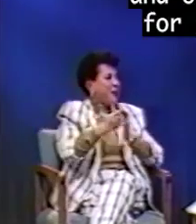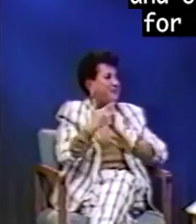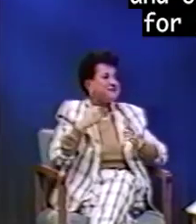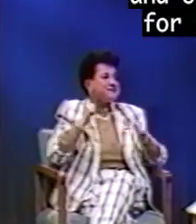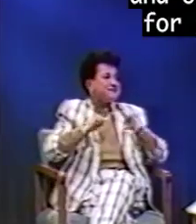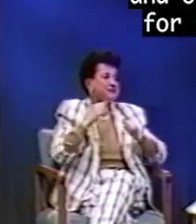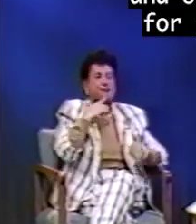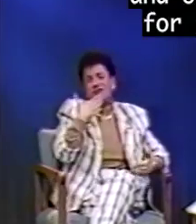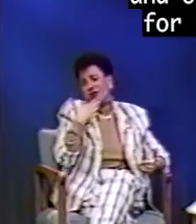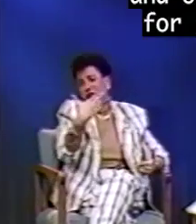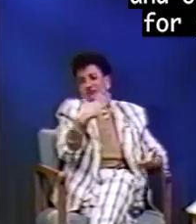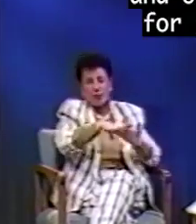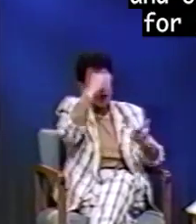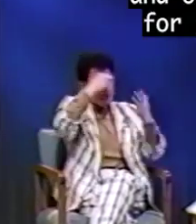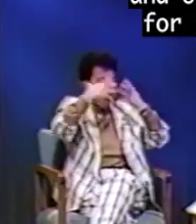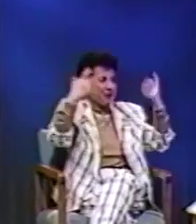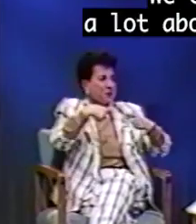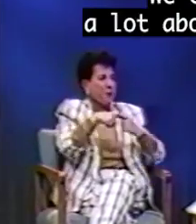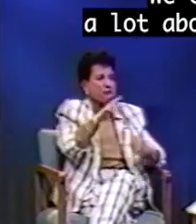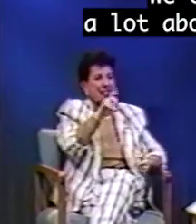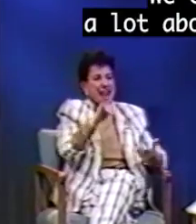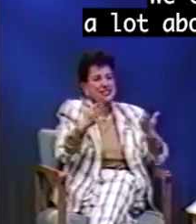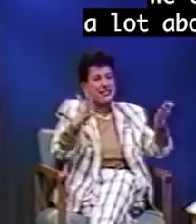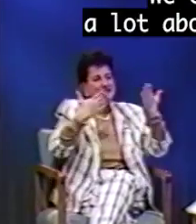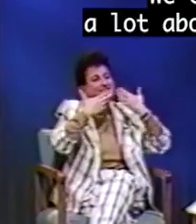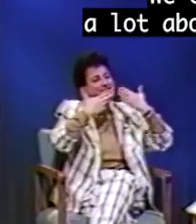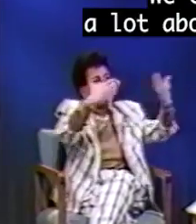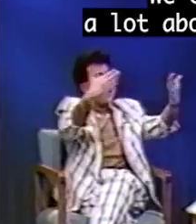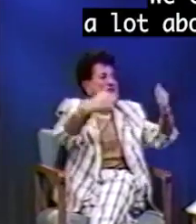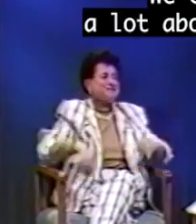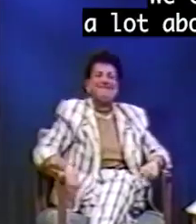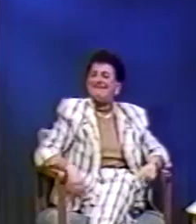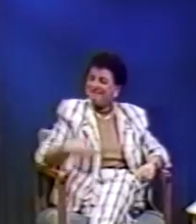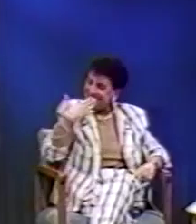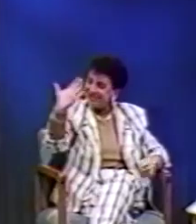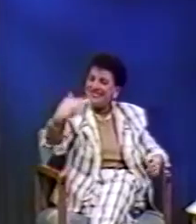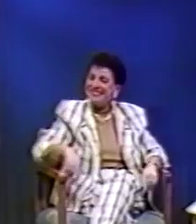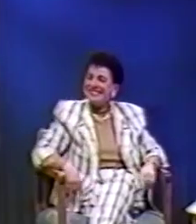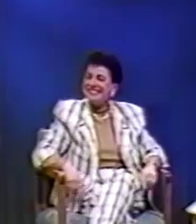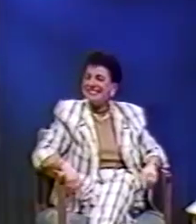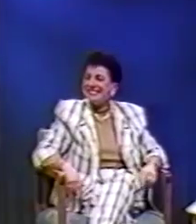audience for joining us today. We certainly learned a lot about our relay service. Thank you.